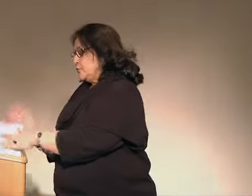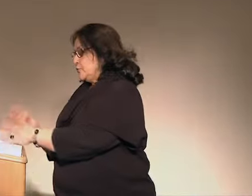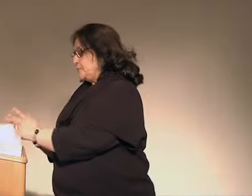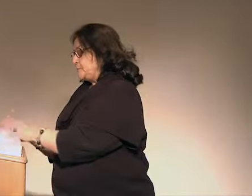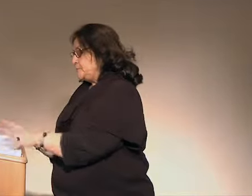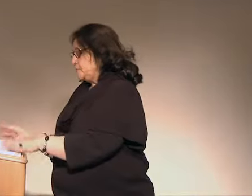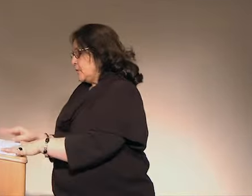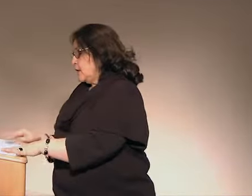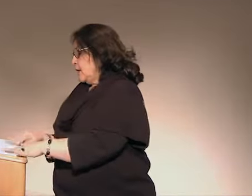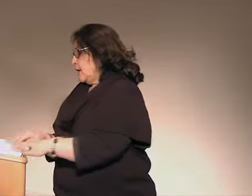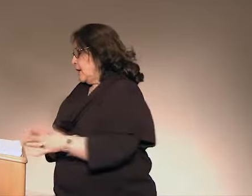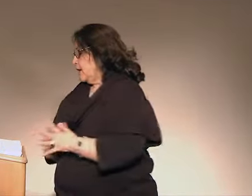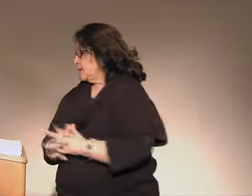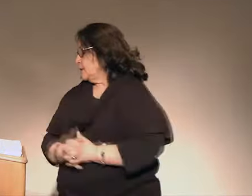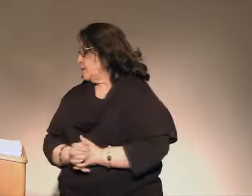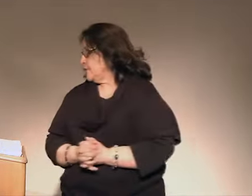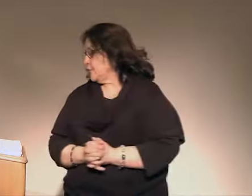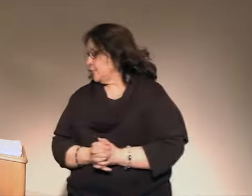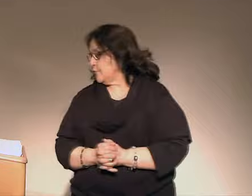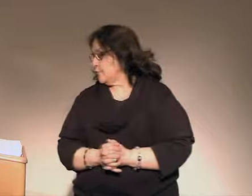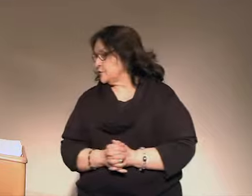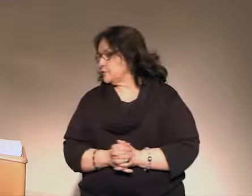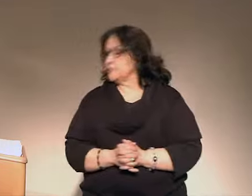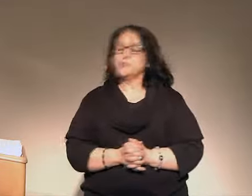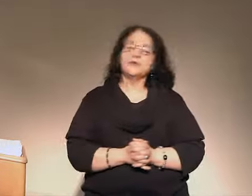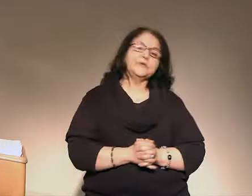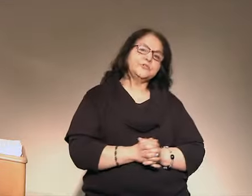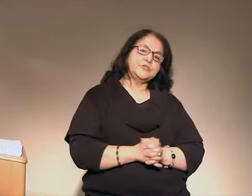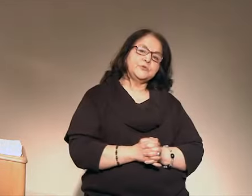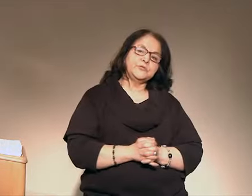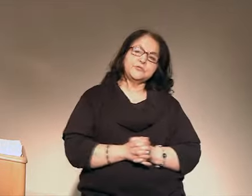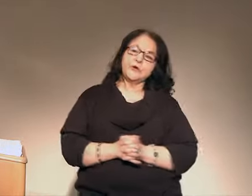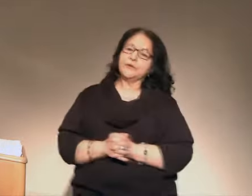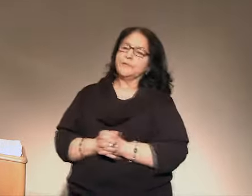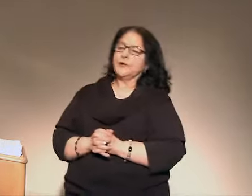2. And the other information that they're sharing in this unit is talking about